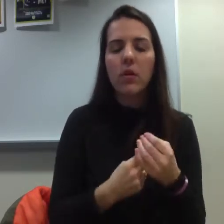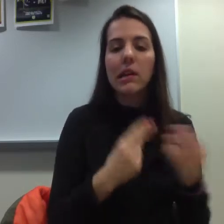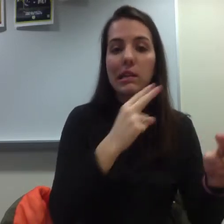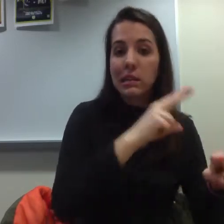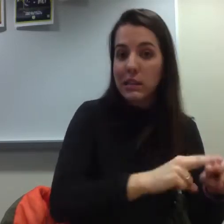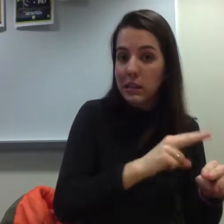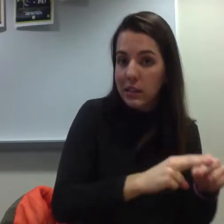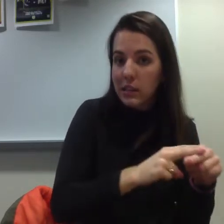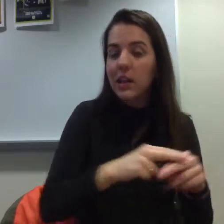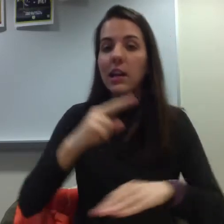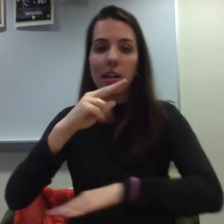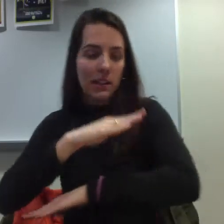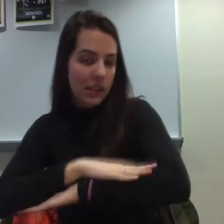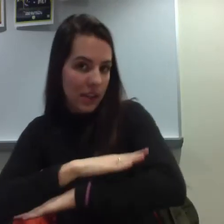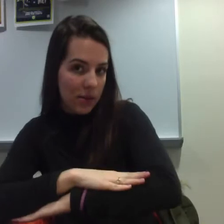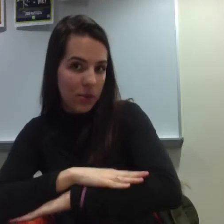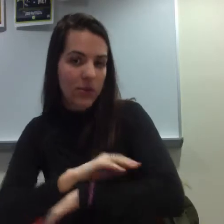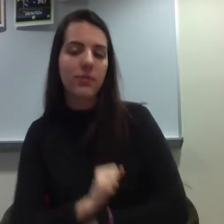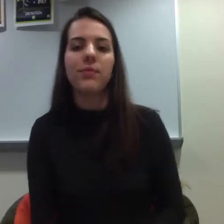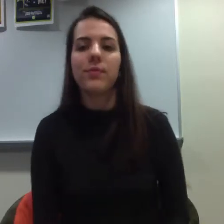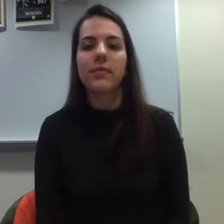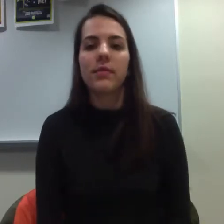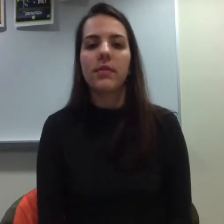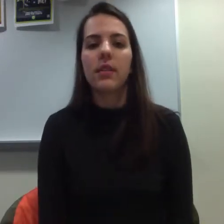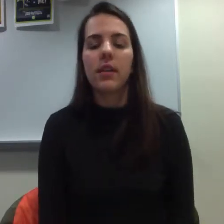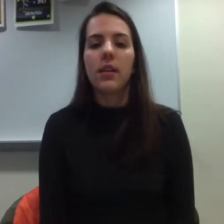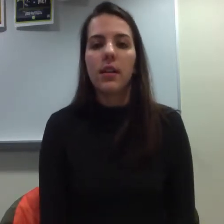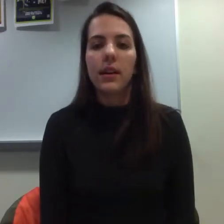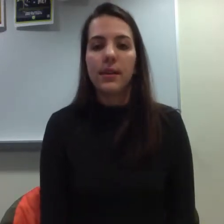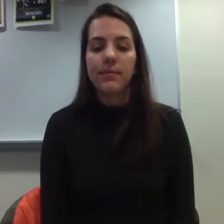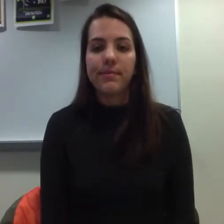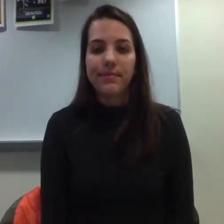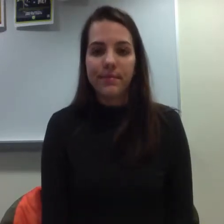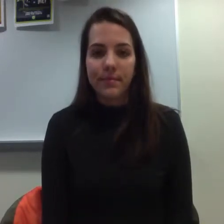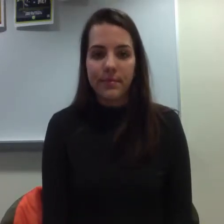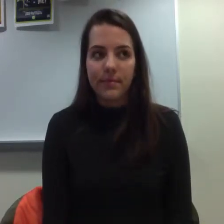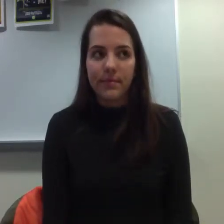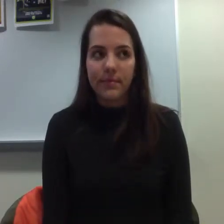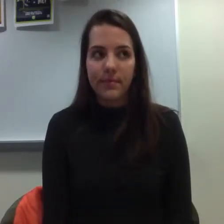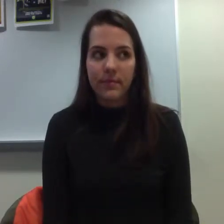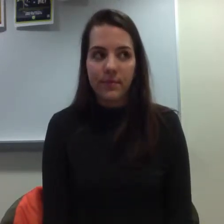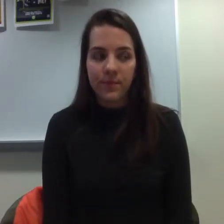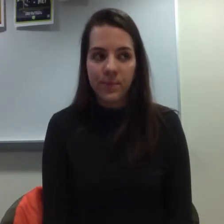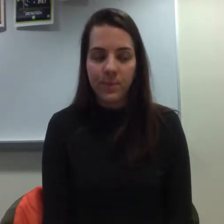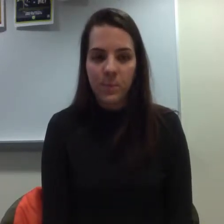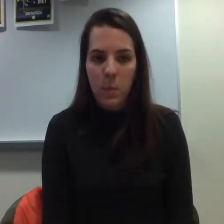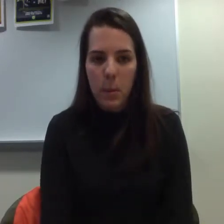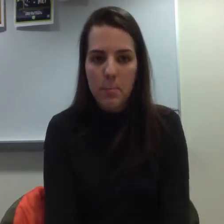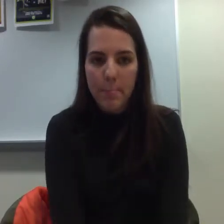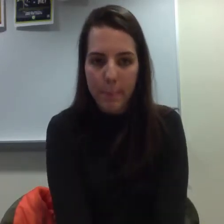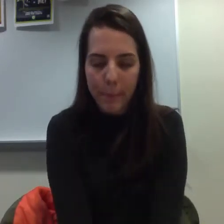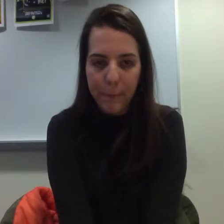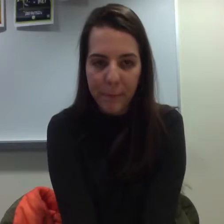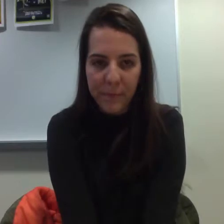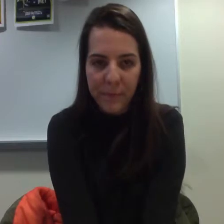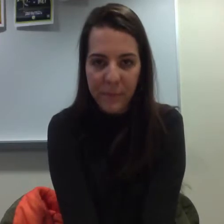I did manage to collect an old green platter and a gold Noritake coffee set, which I